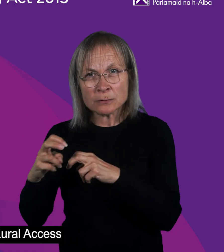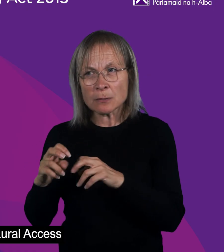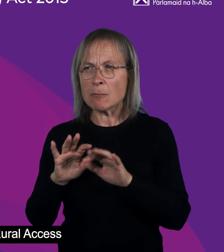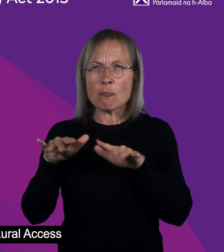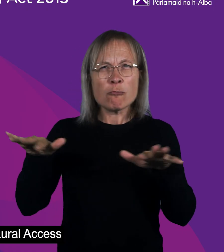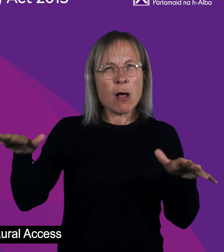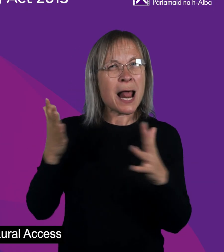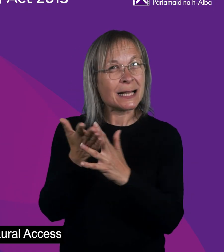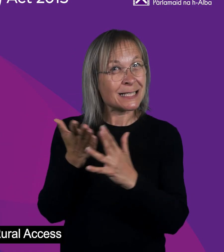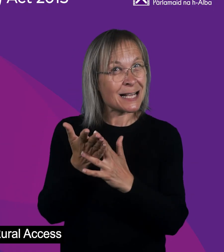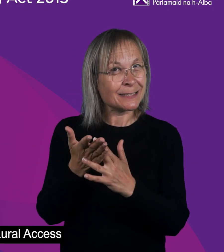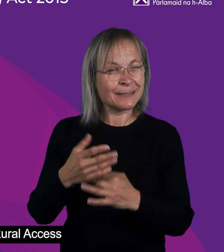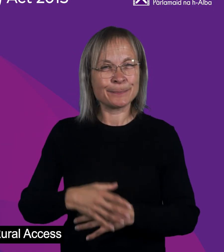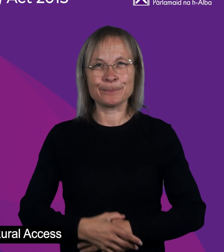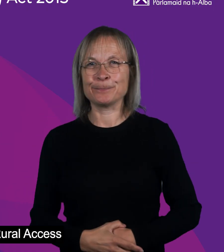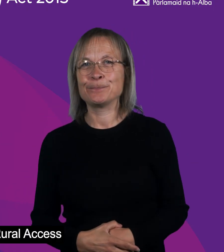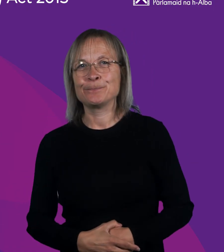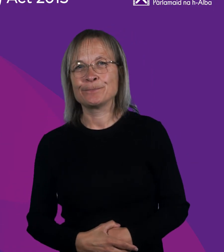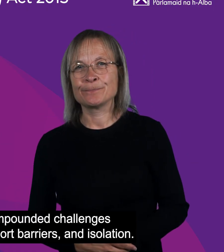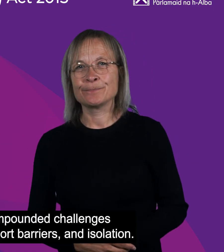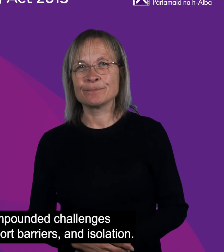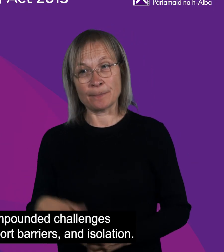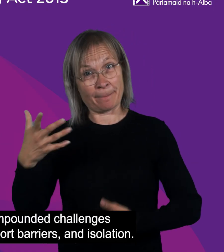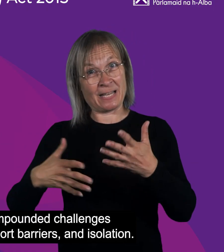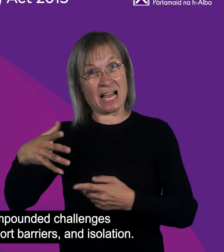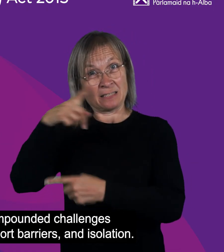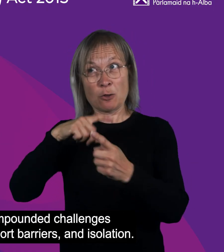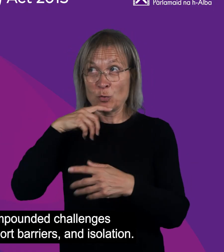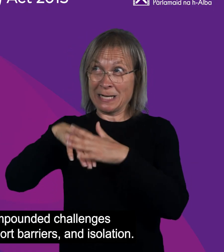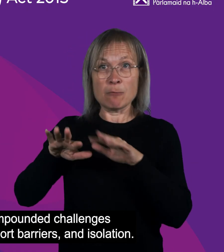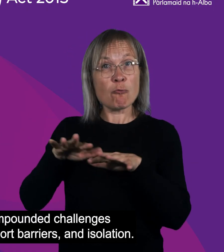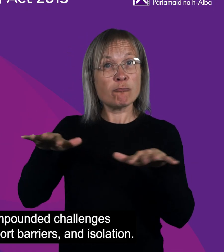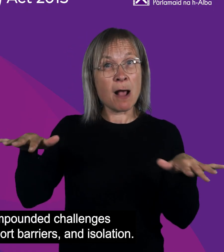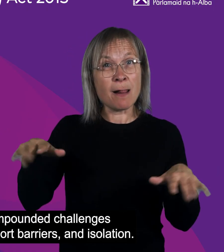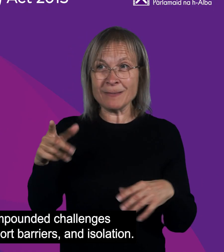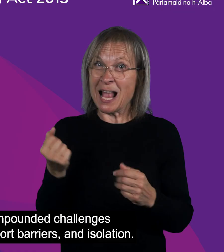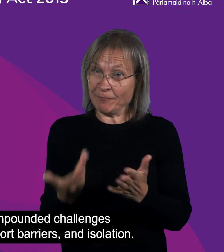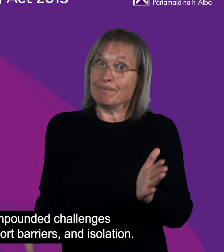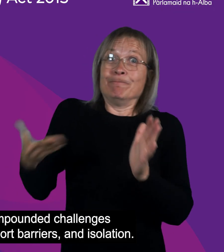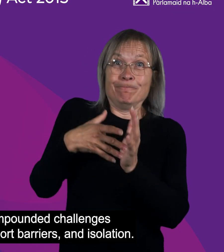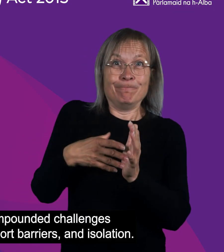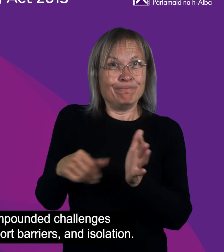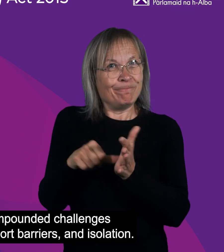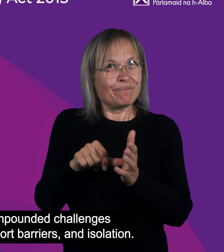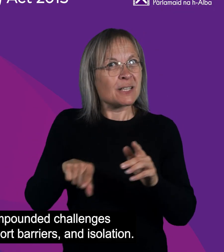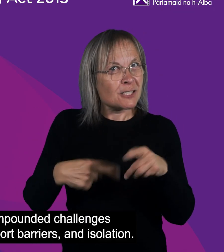Transport and rural access. Rural BSL users face compounded challenges due to limited